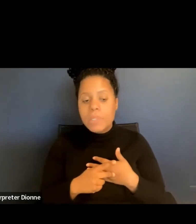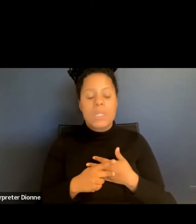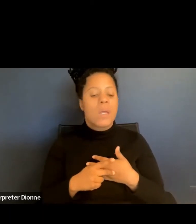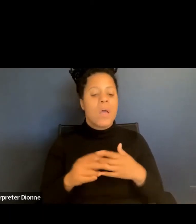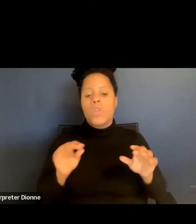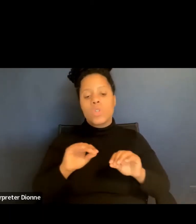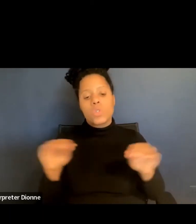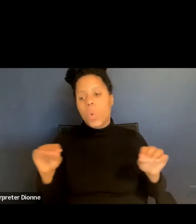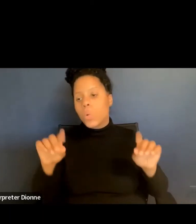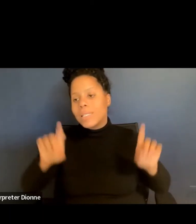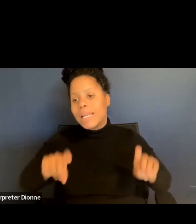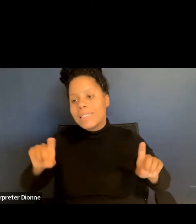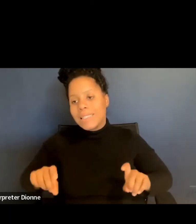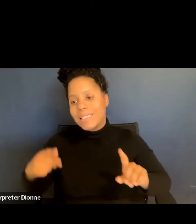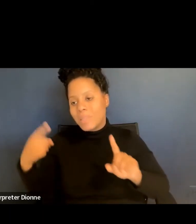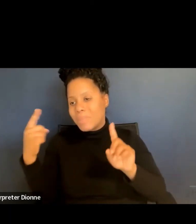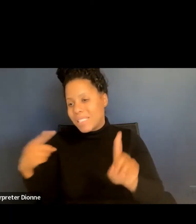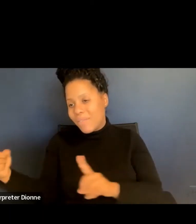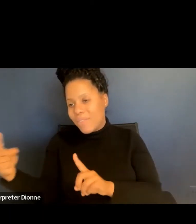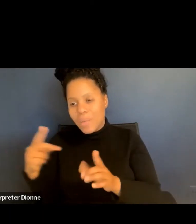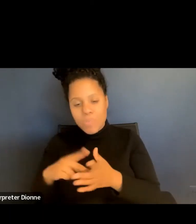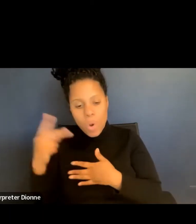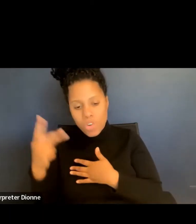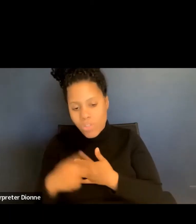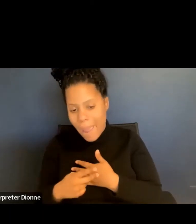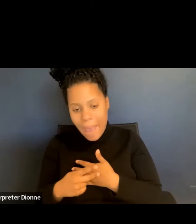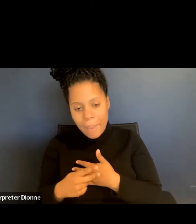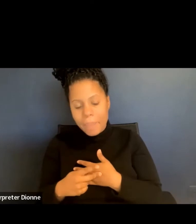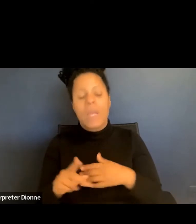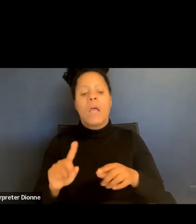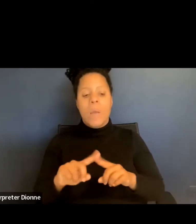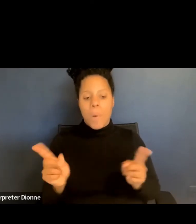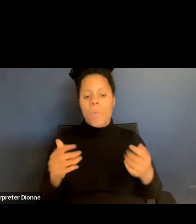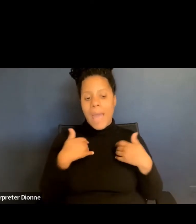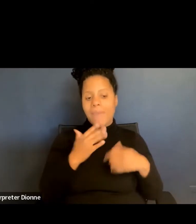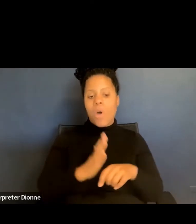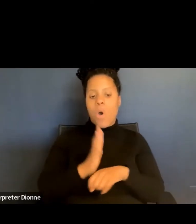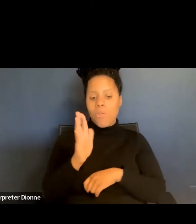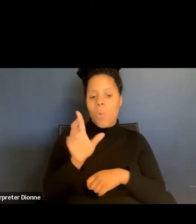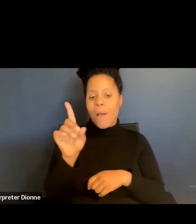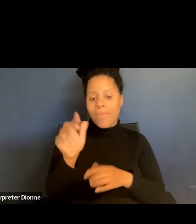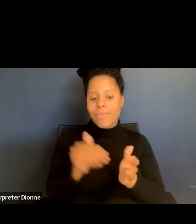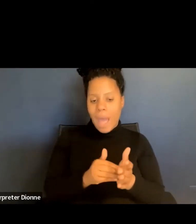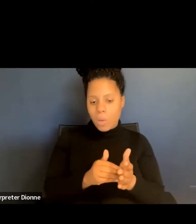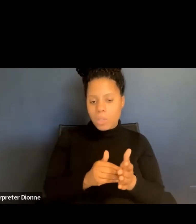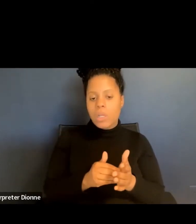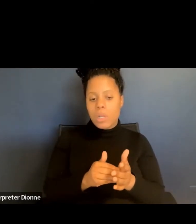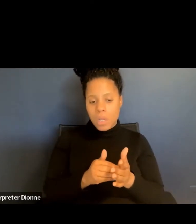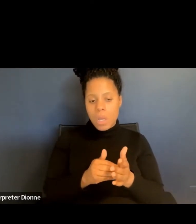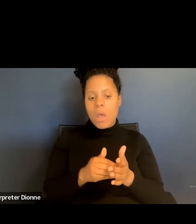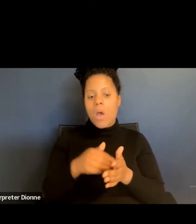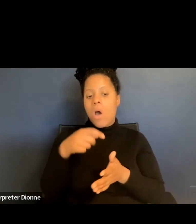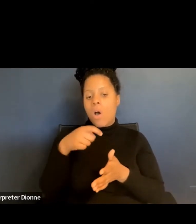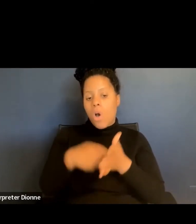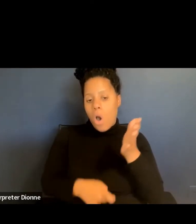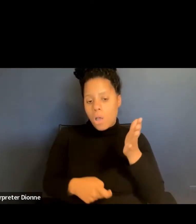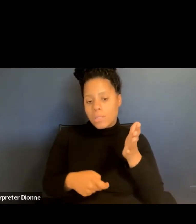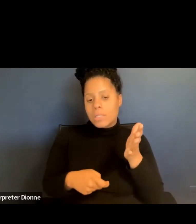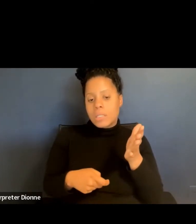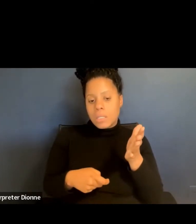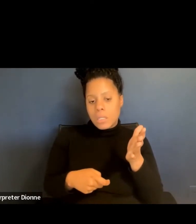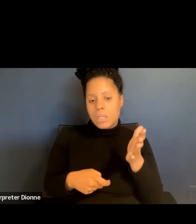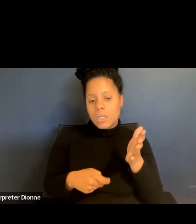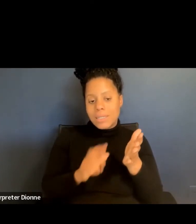testing specific program page, but we do have over 1,000 health centers currently participating in this program.